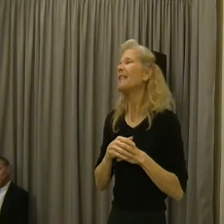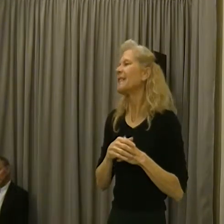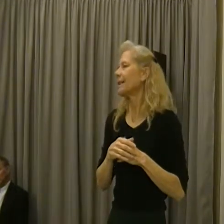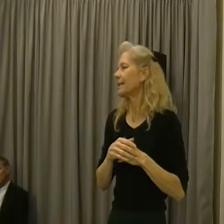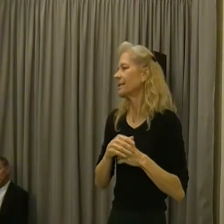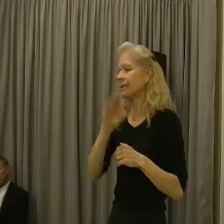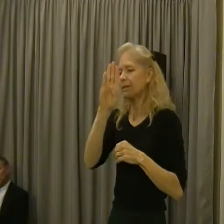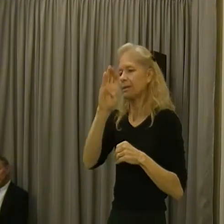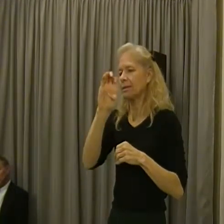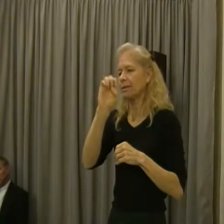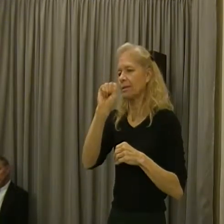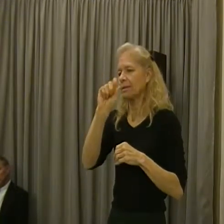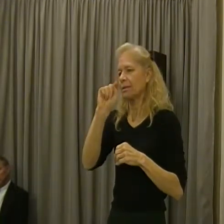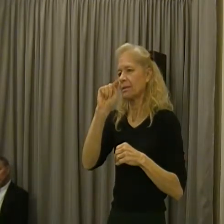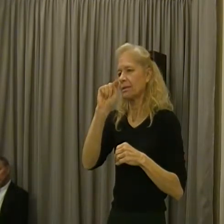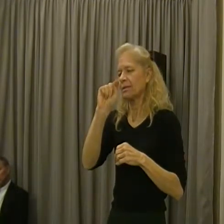Betsy. Betsy.